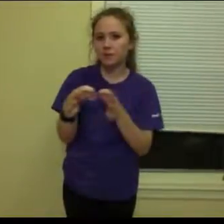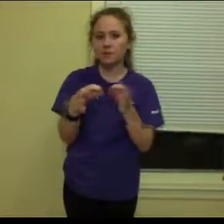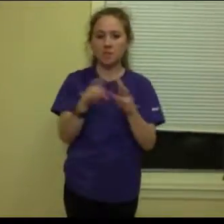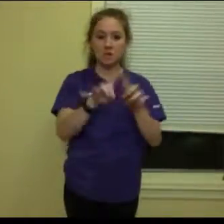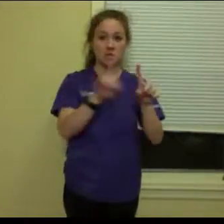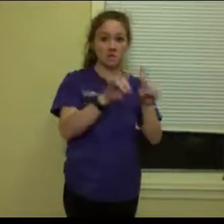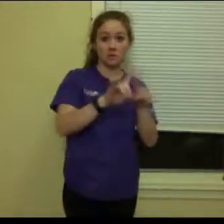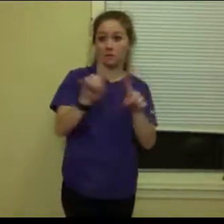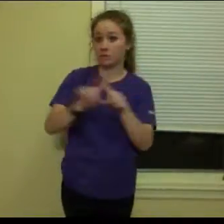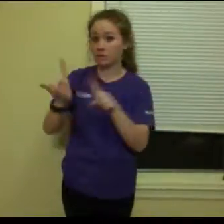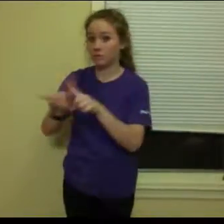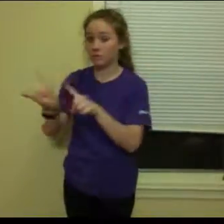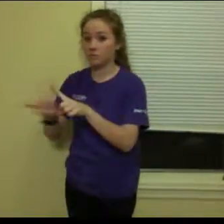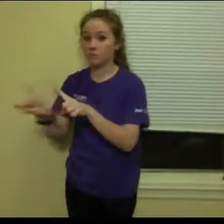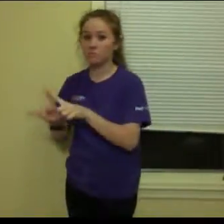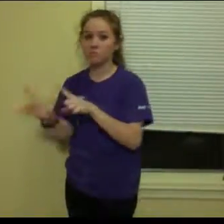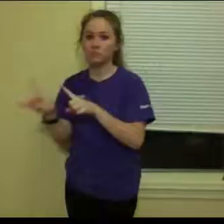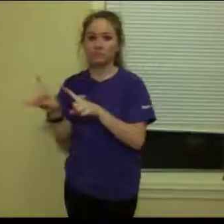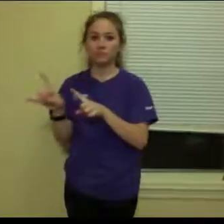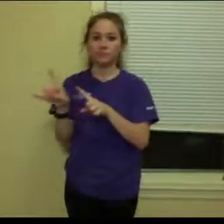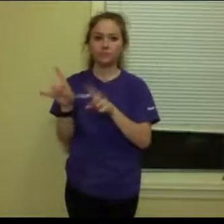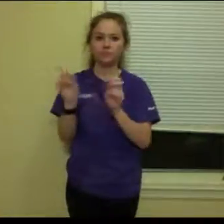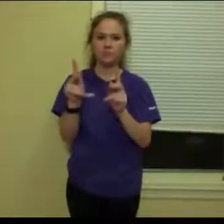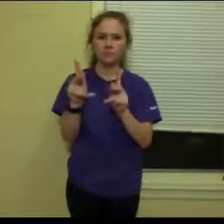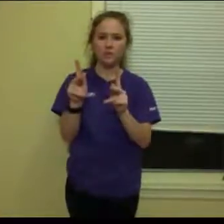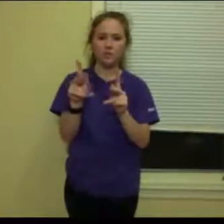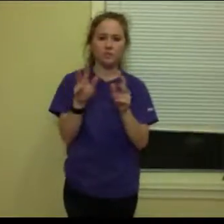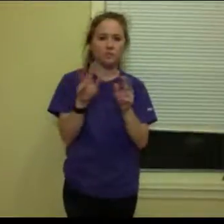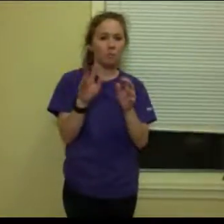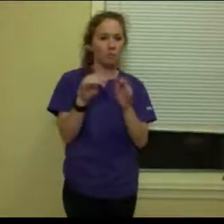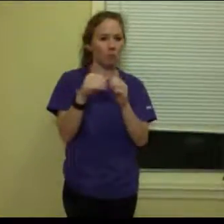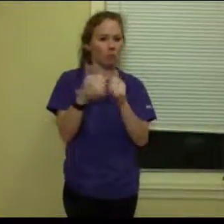So democracy means what? It means lots of different things.